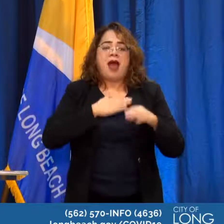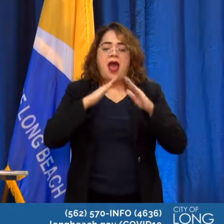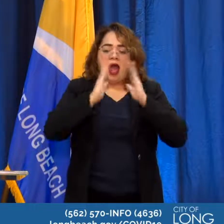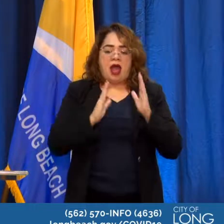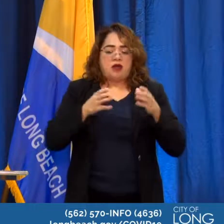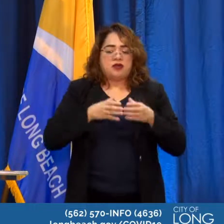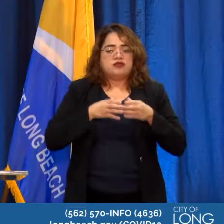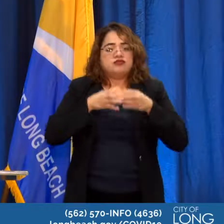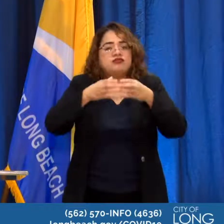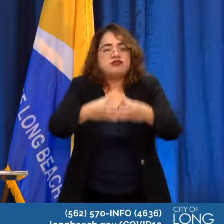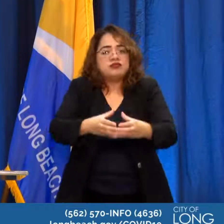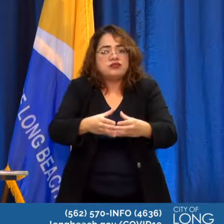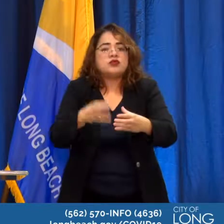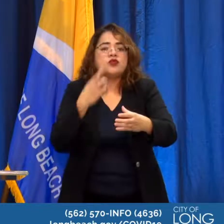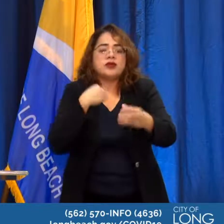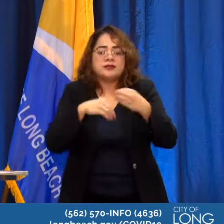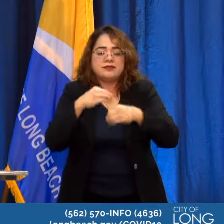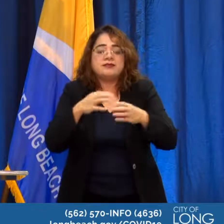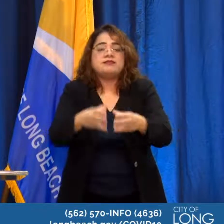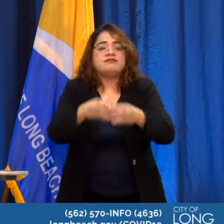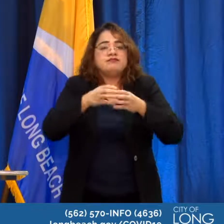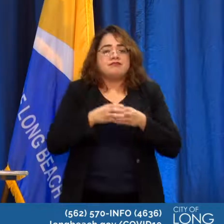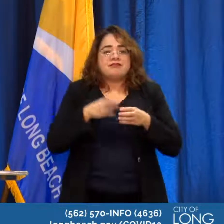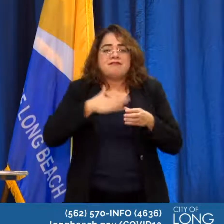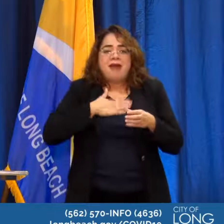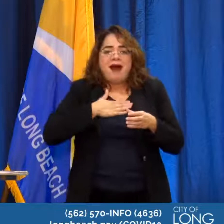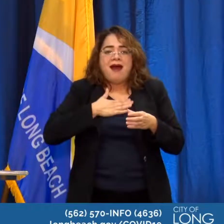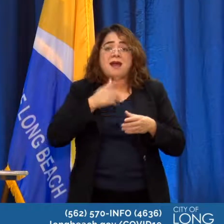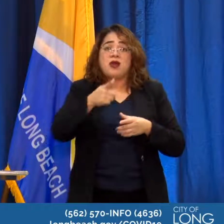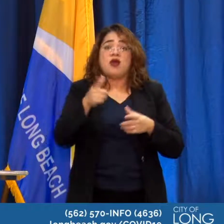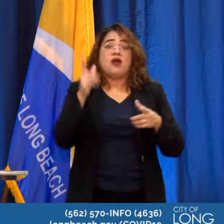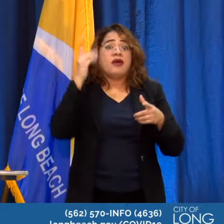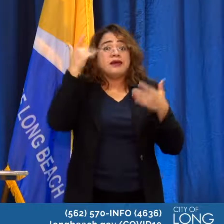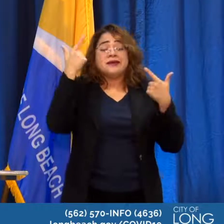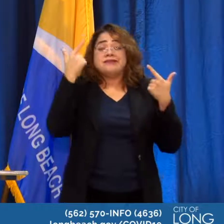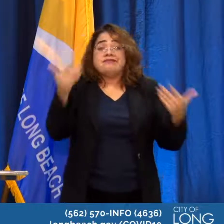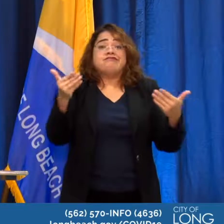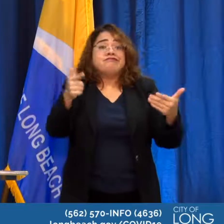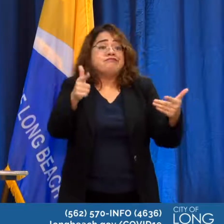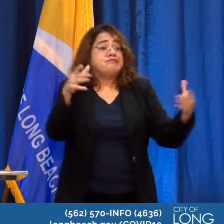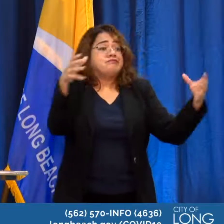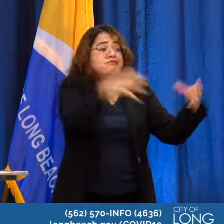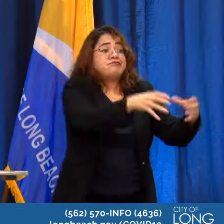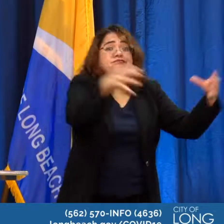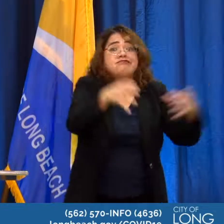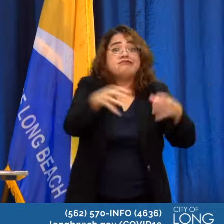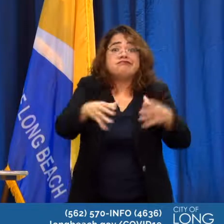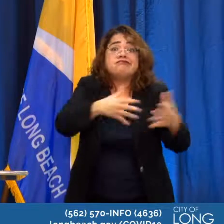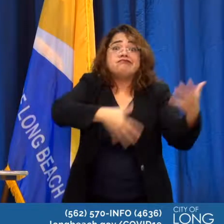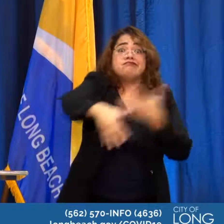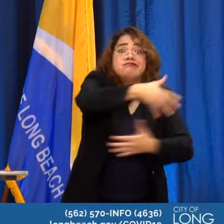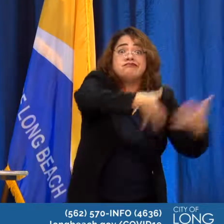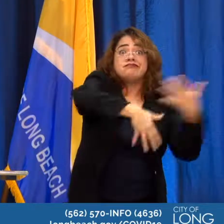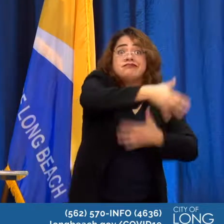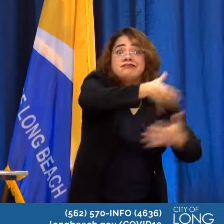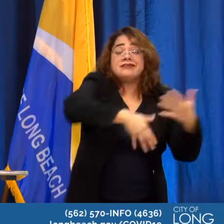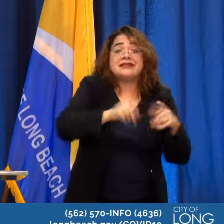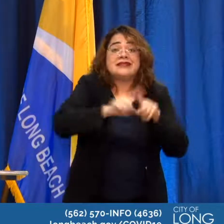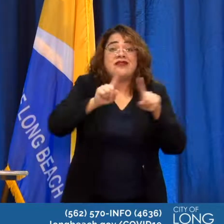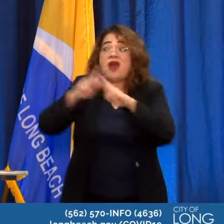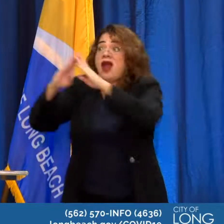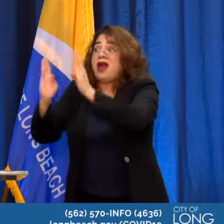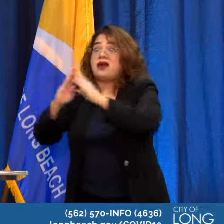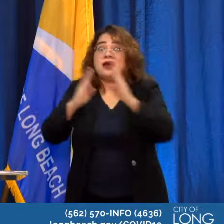get any better until people really start to change their practice. So next I want to talk a little about our vaccine planning. You're